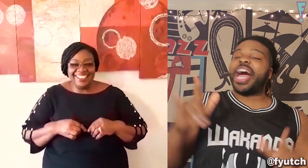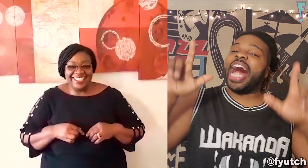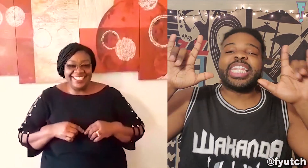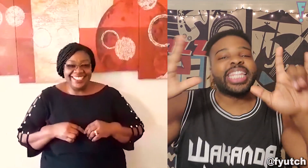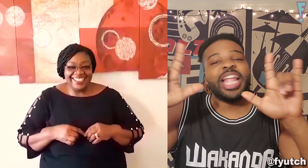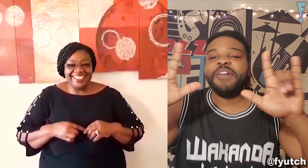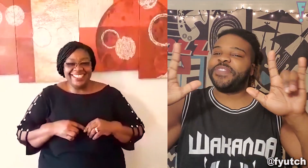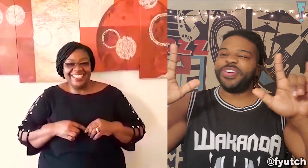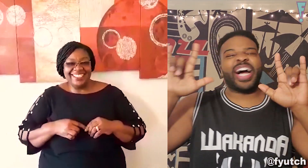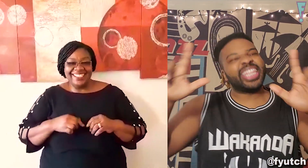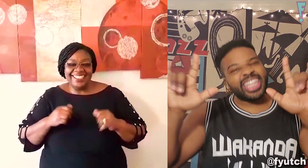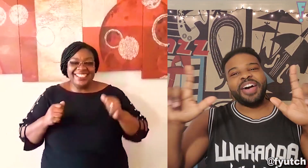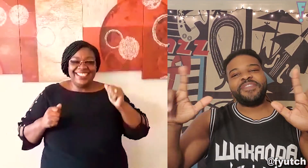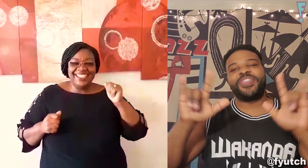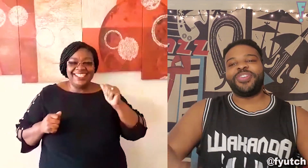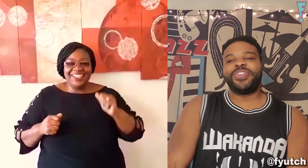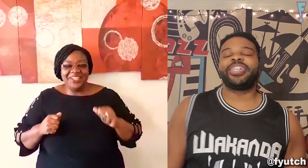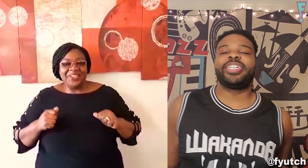song.